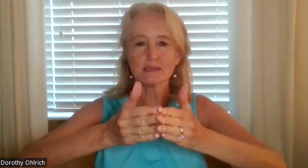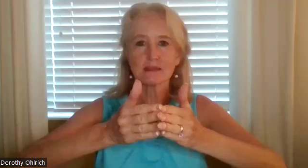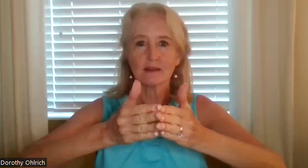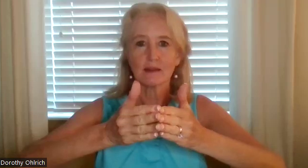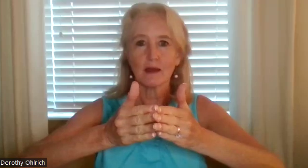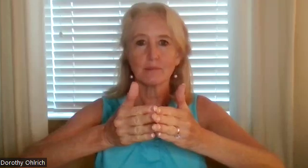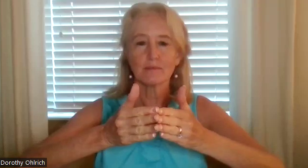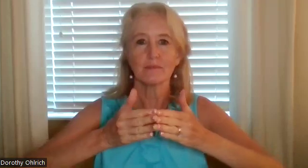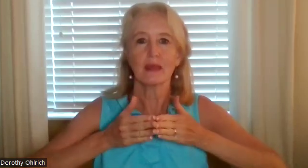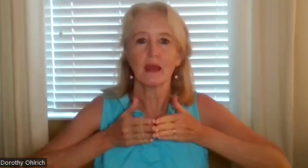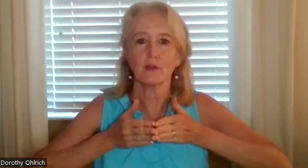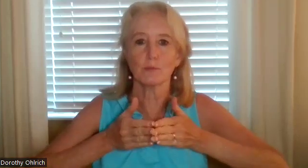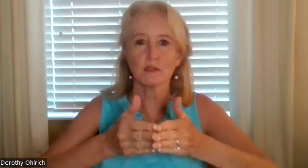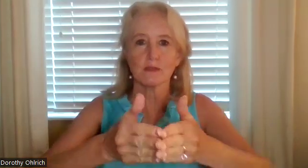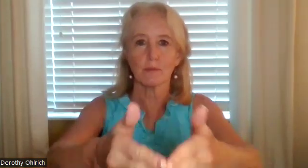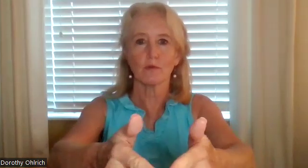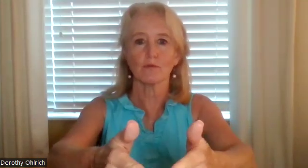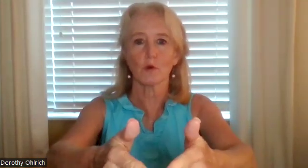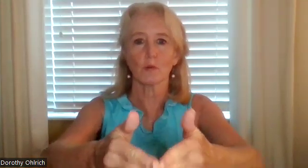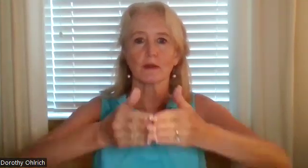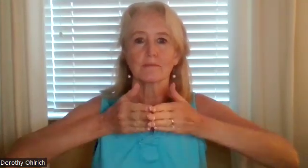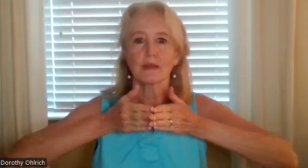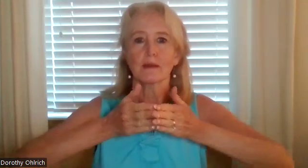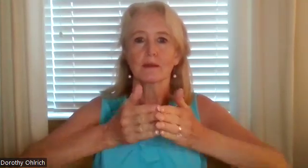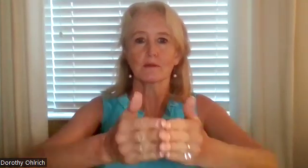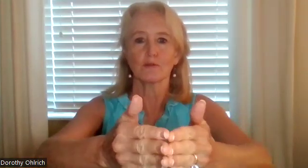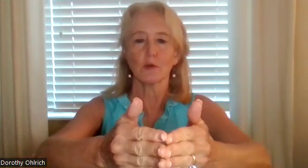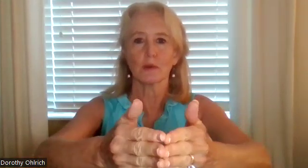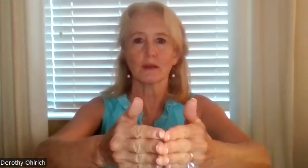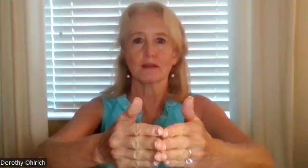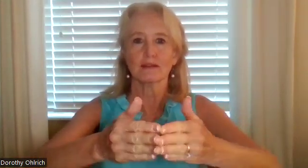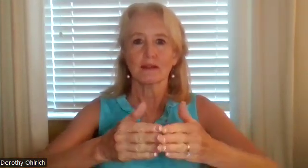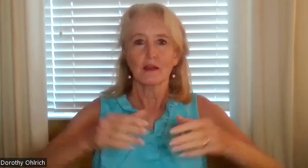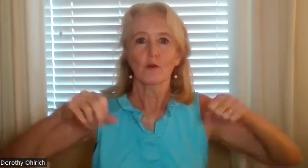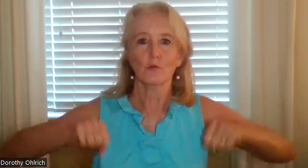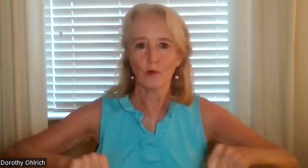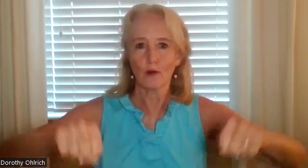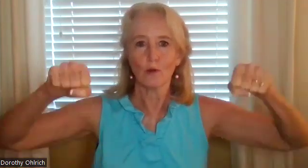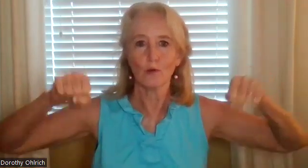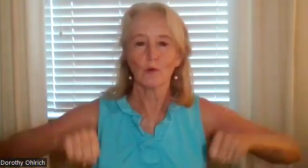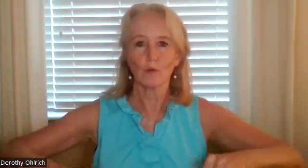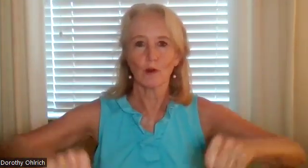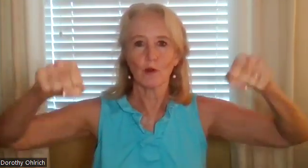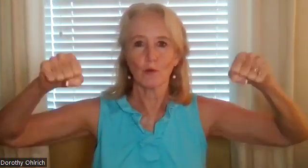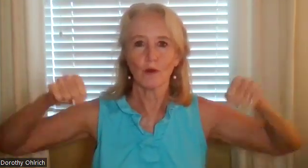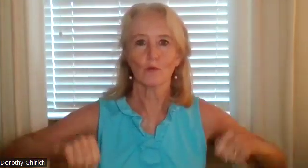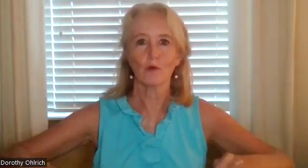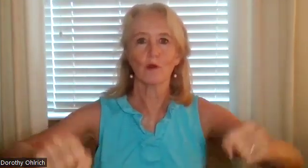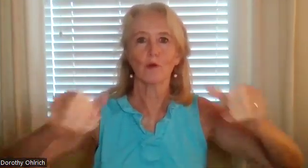thumbs up, and you're pushing the boat forward, forward. Row, row,